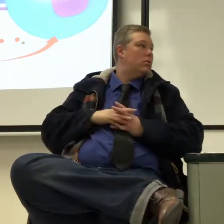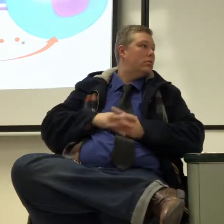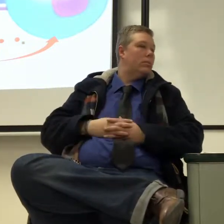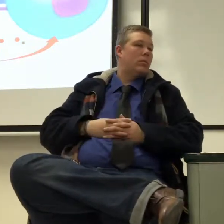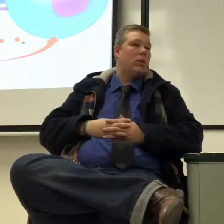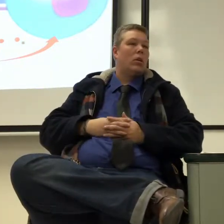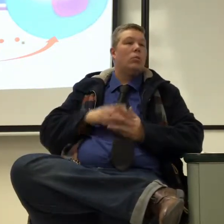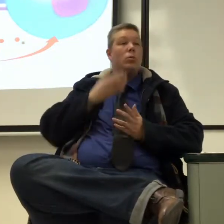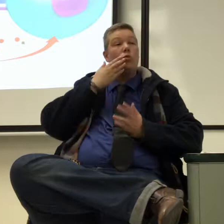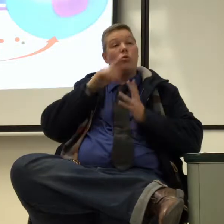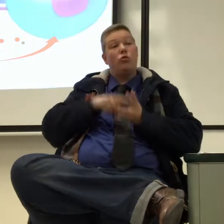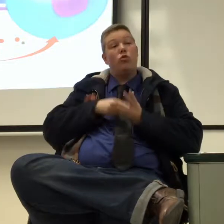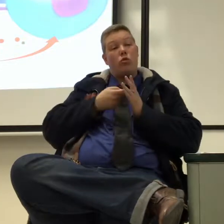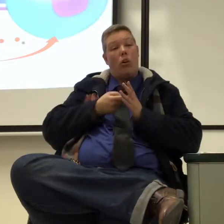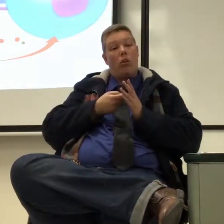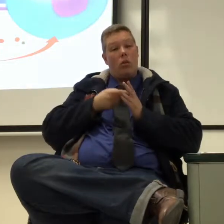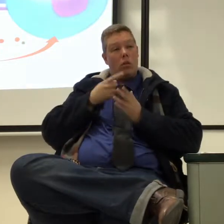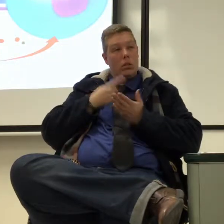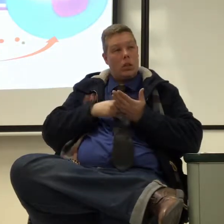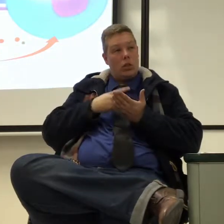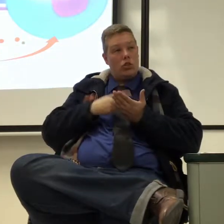their activation.